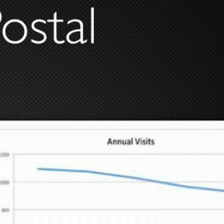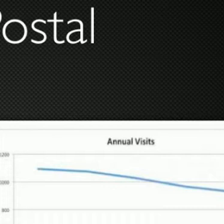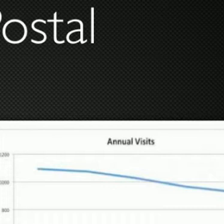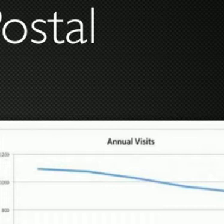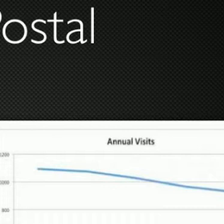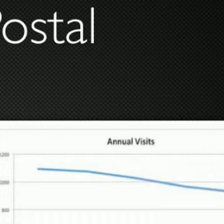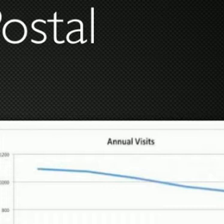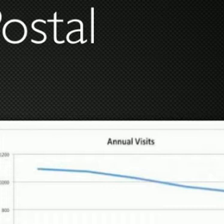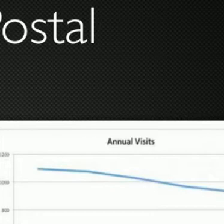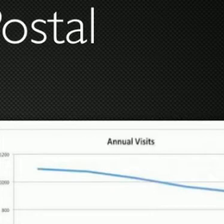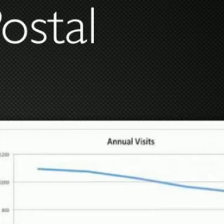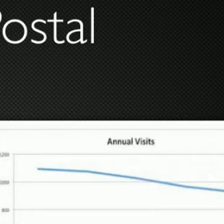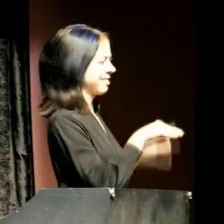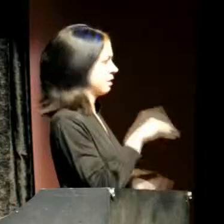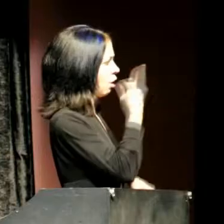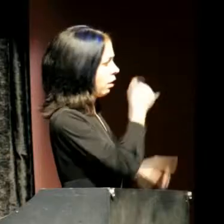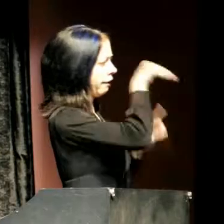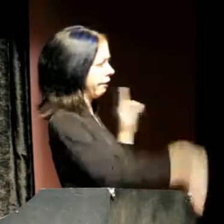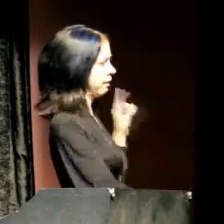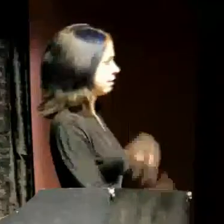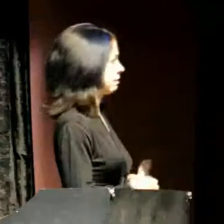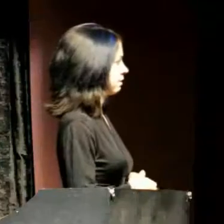more egregious than it really is.